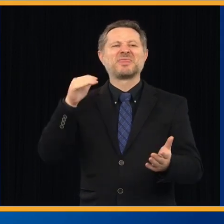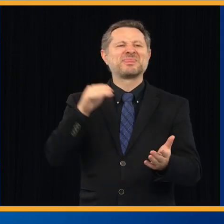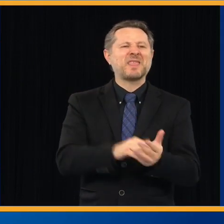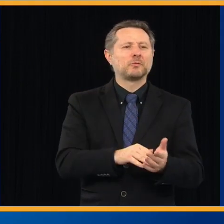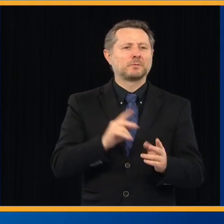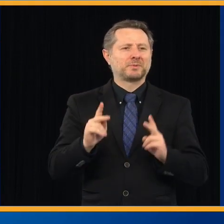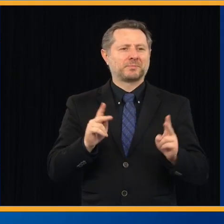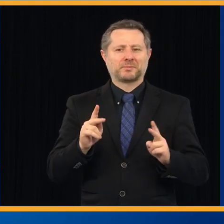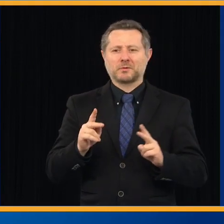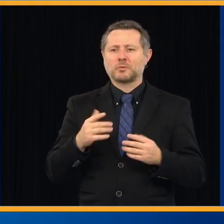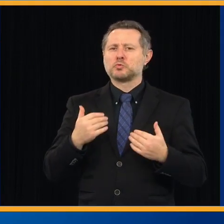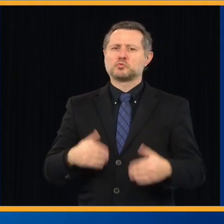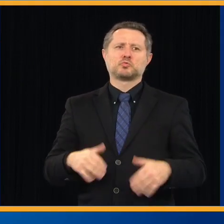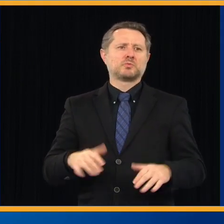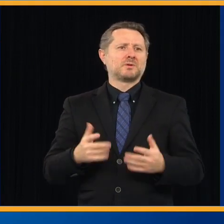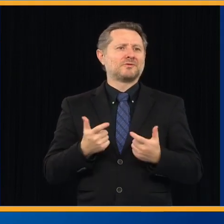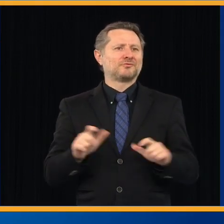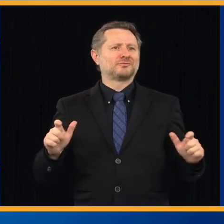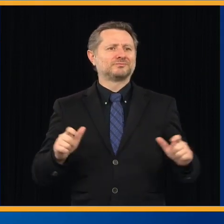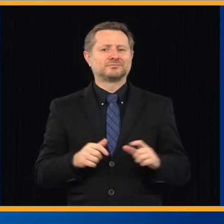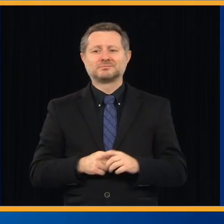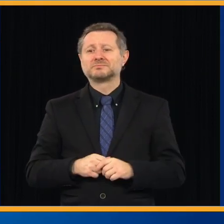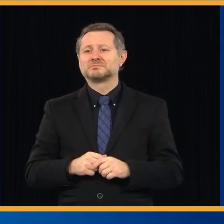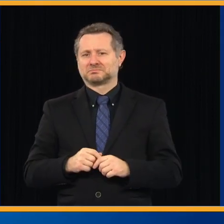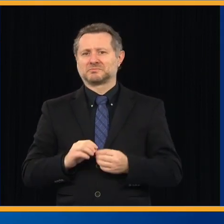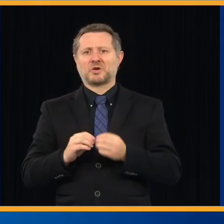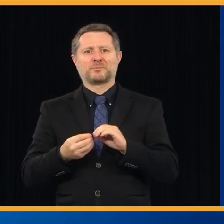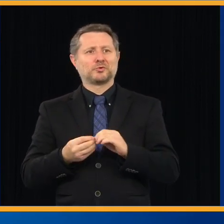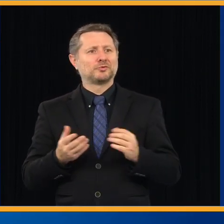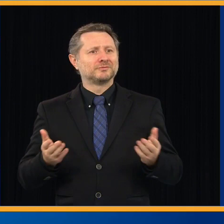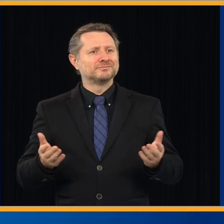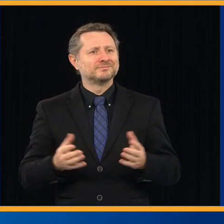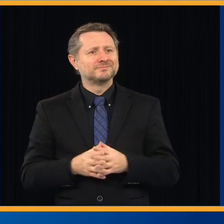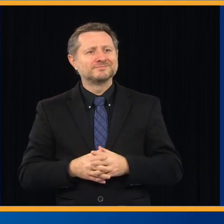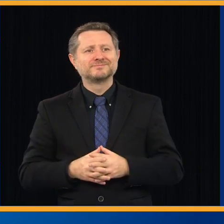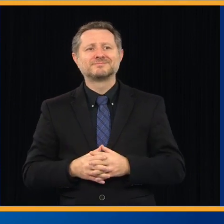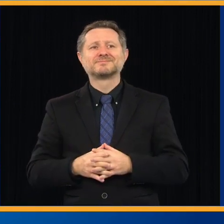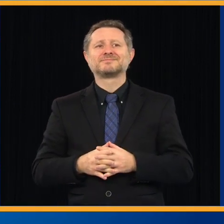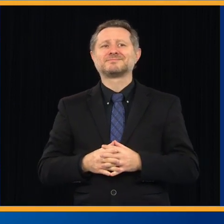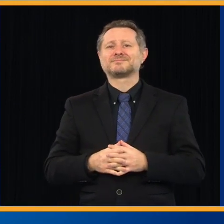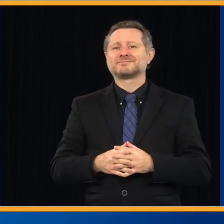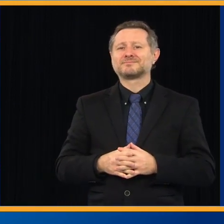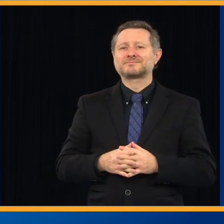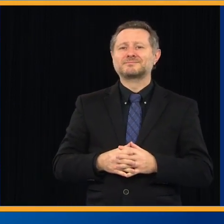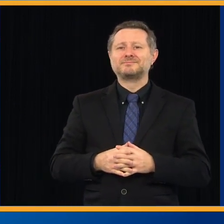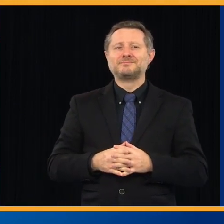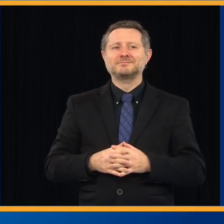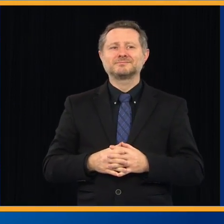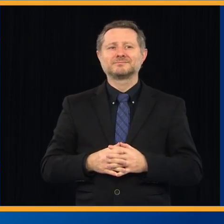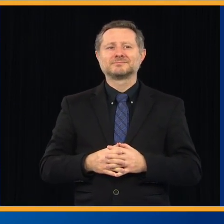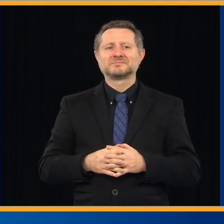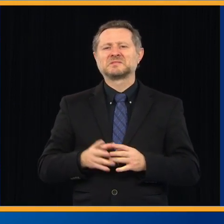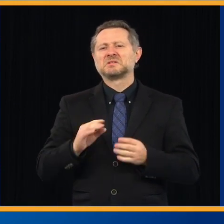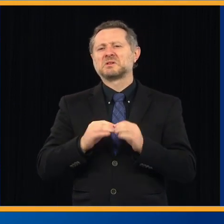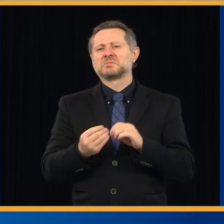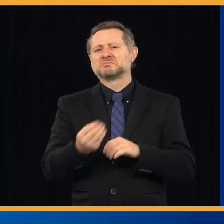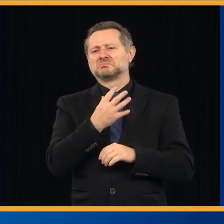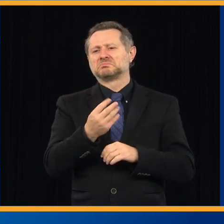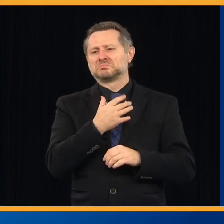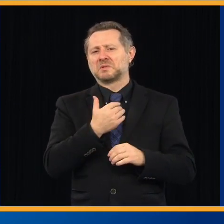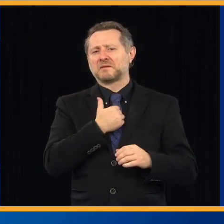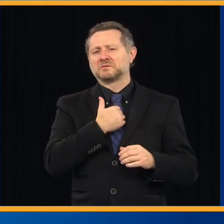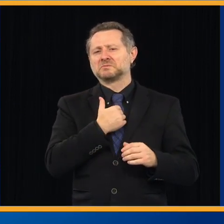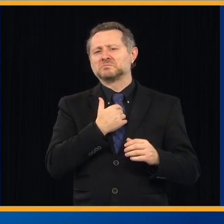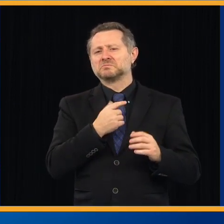is an incredibly large sample. And when we started on the